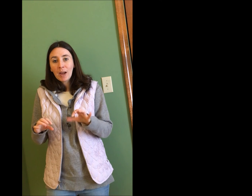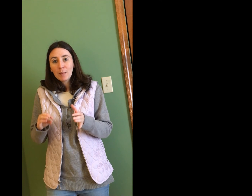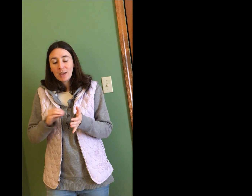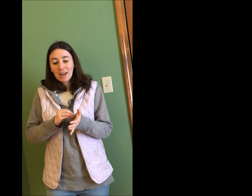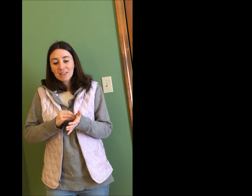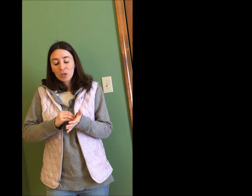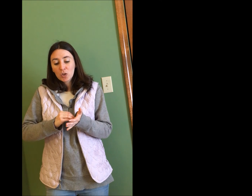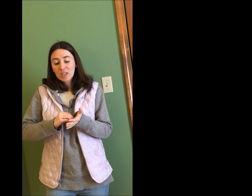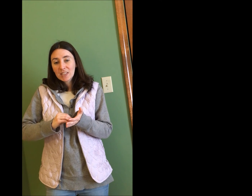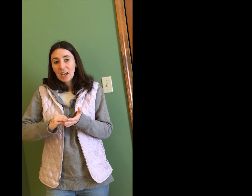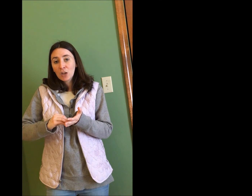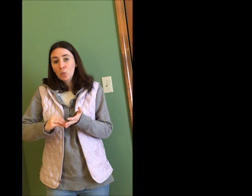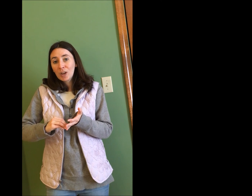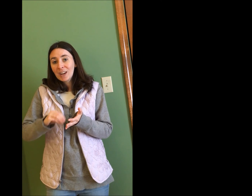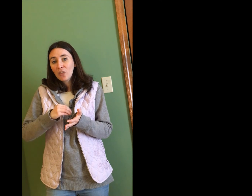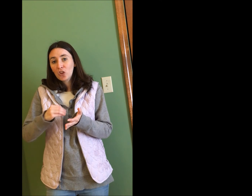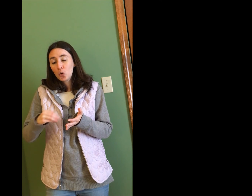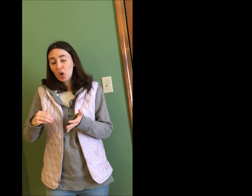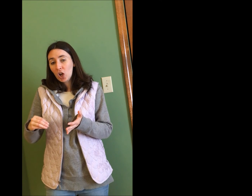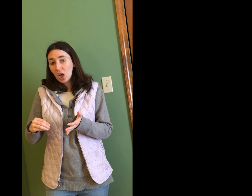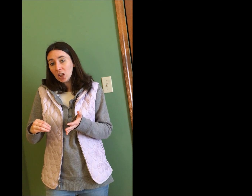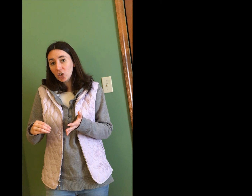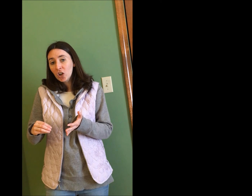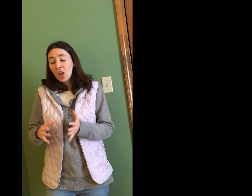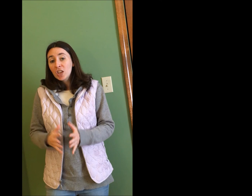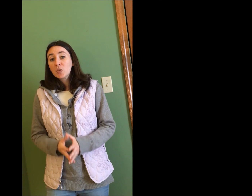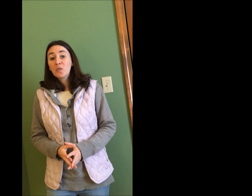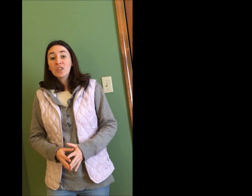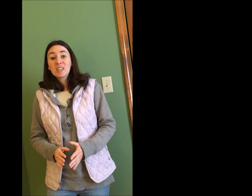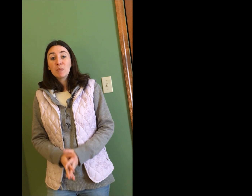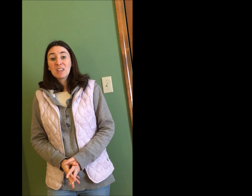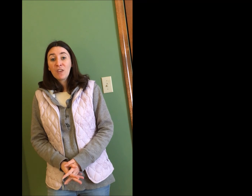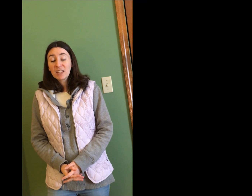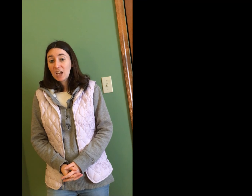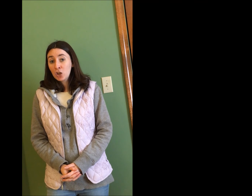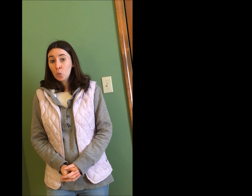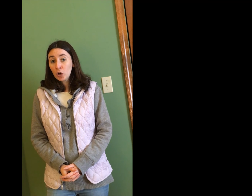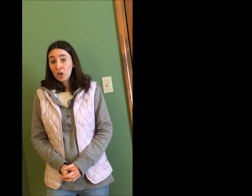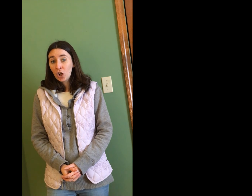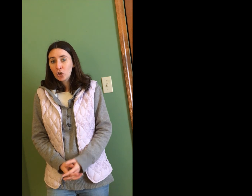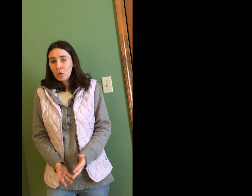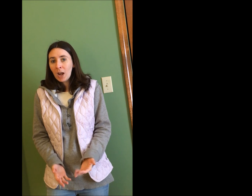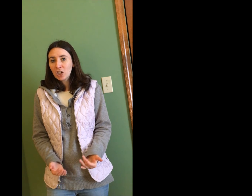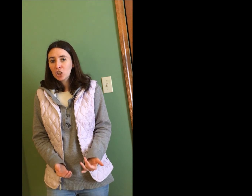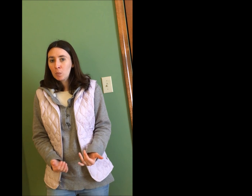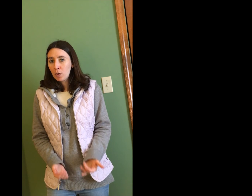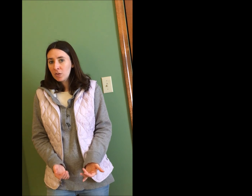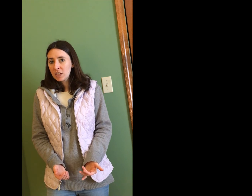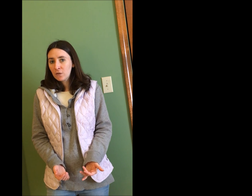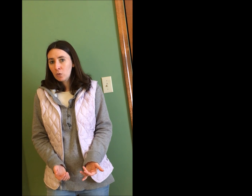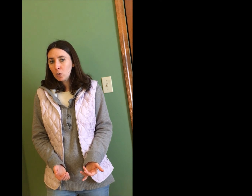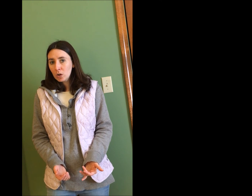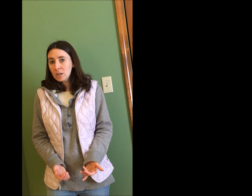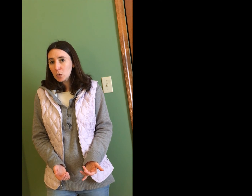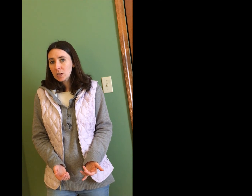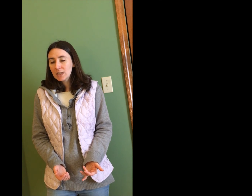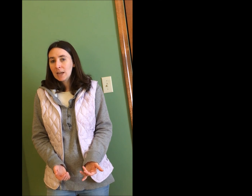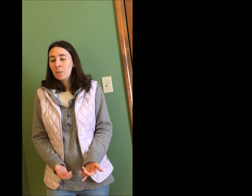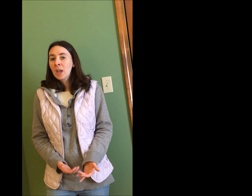bottom that has the sign written out that you can color. So if there's a specific sign you're working on, you can actually print these free resources out